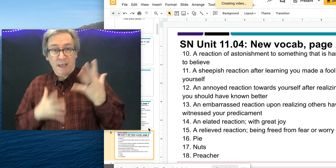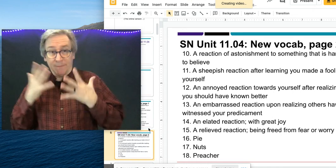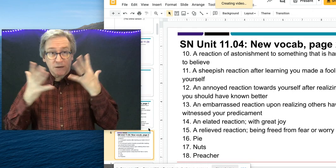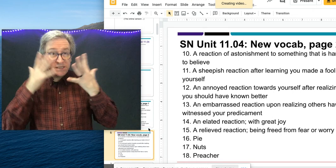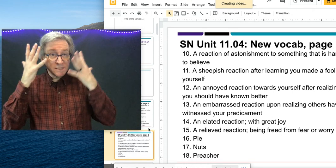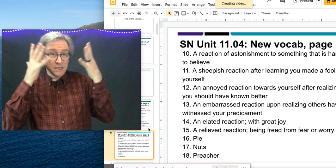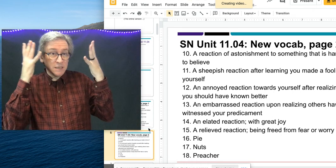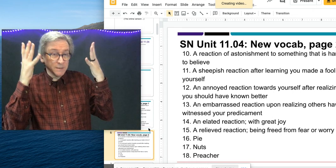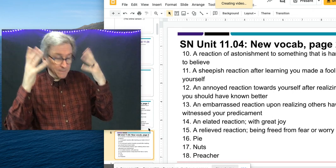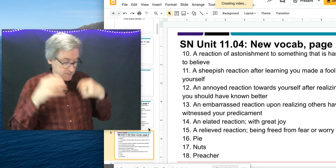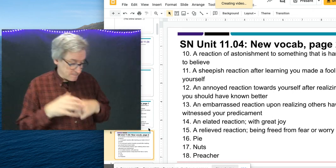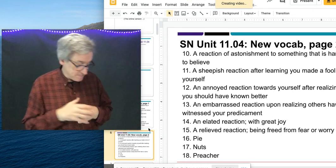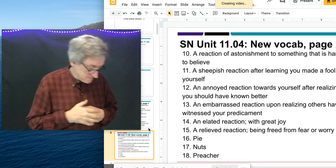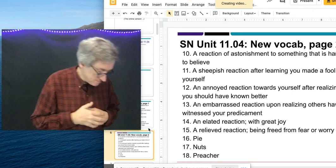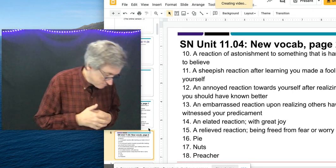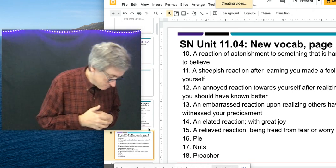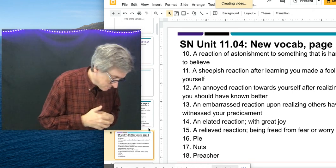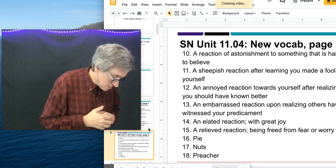shock. Embarrass.